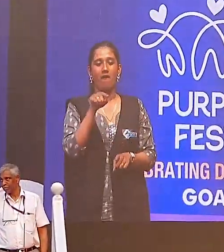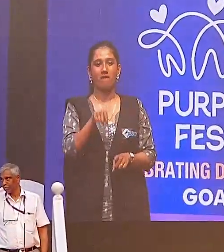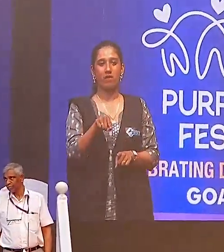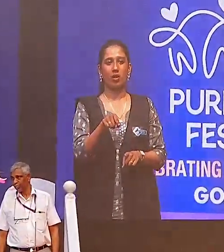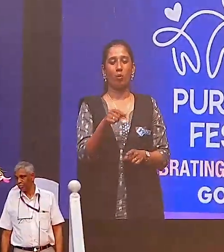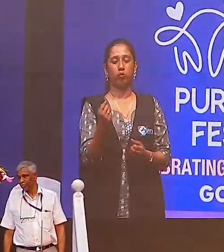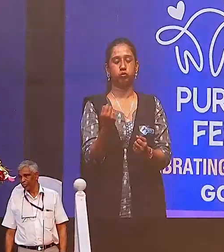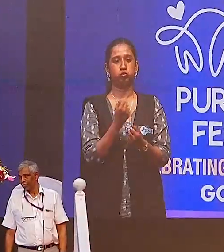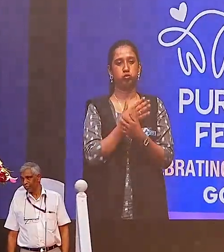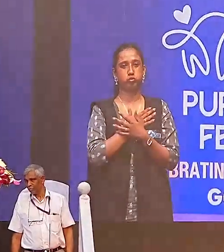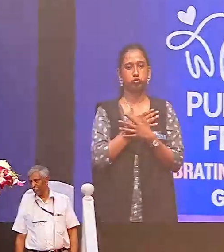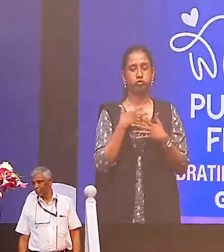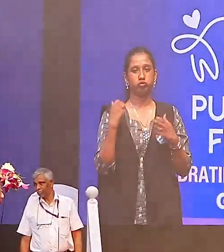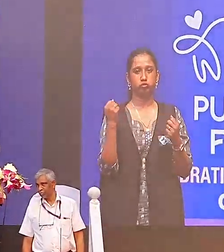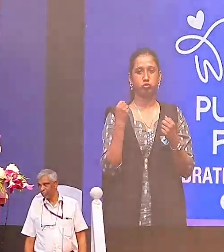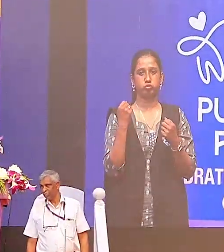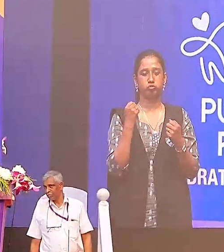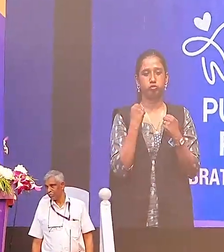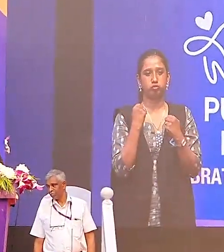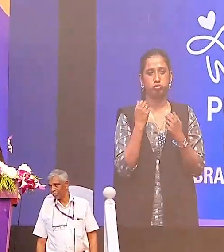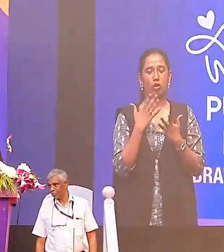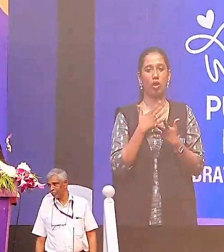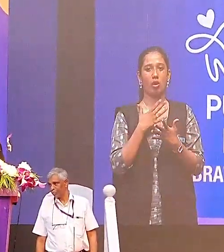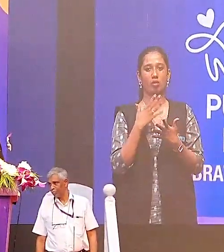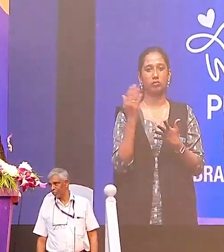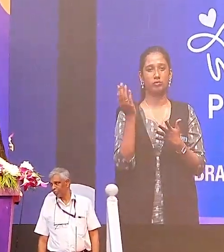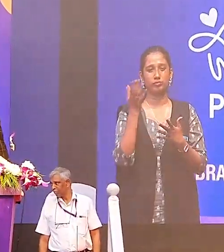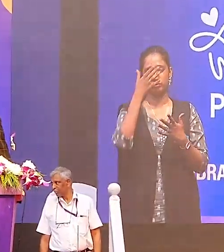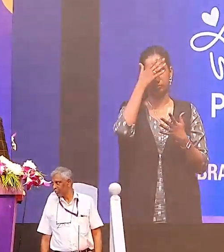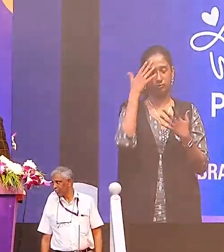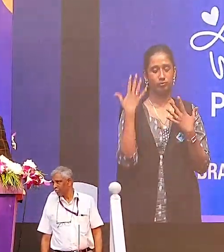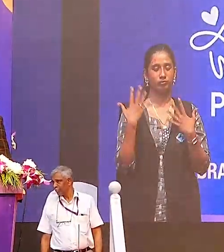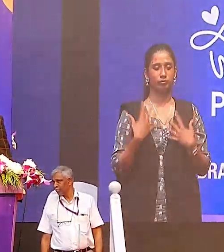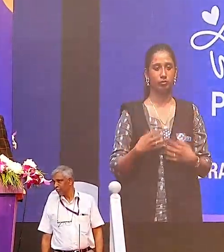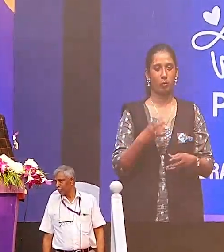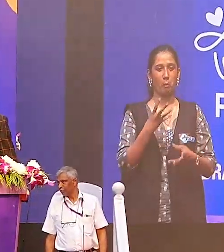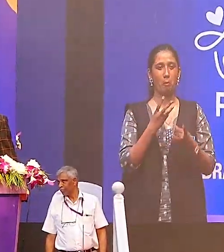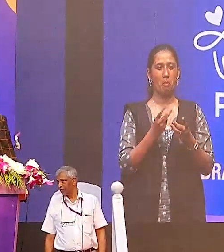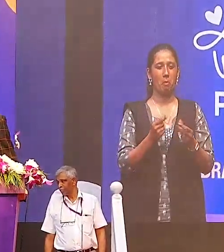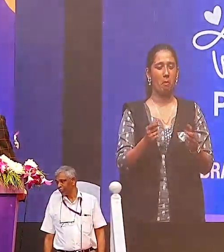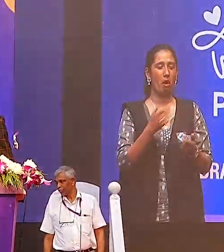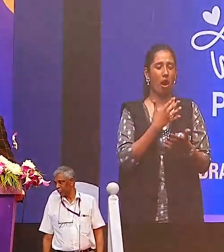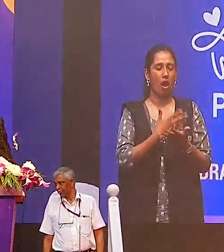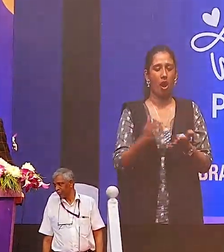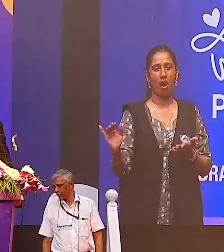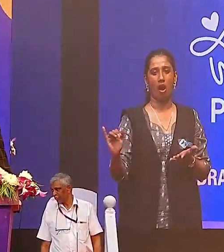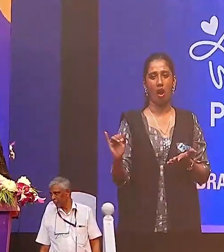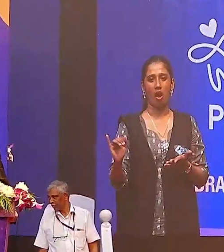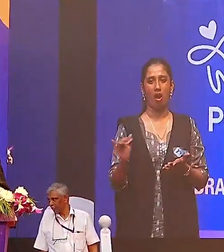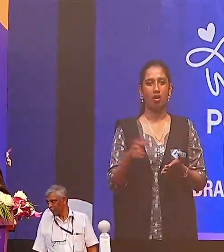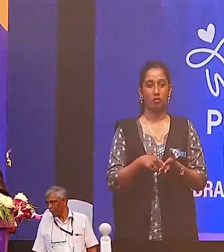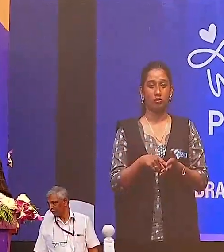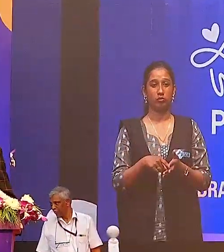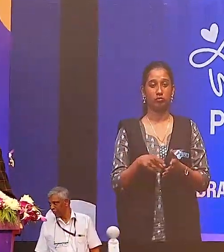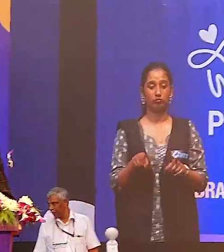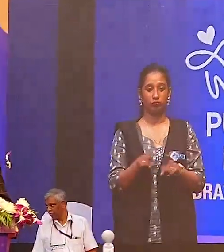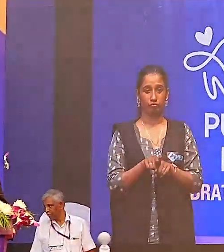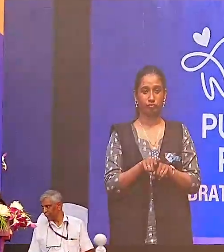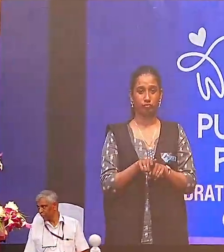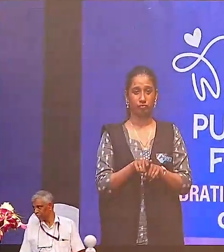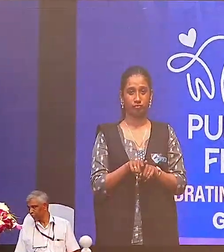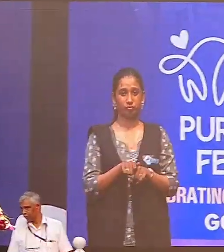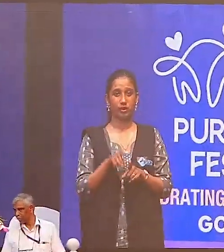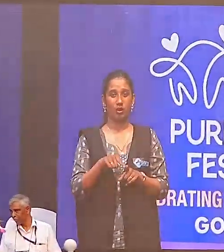warmth, and it is the only element which burns away all impurities. So to bring out the